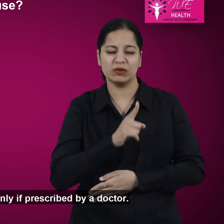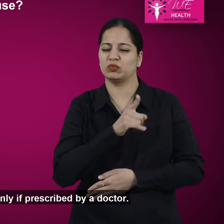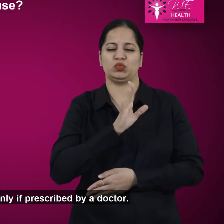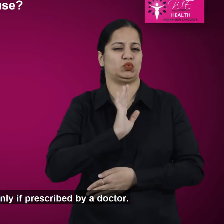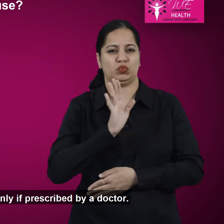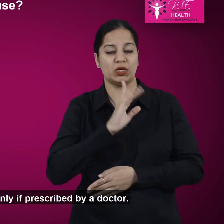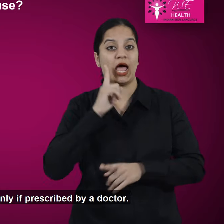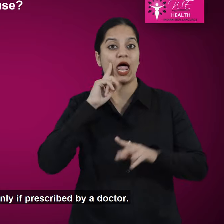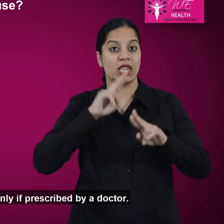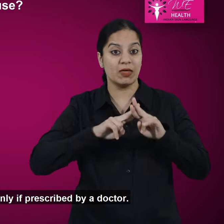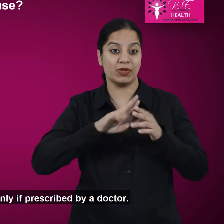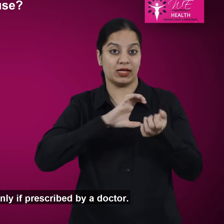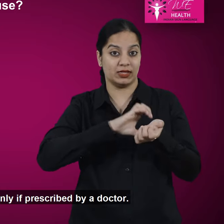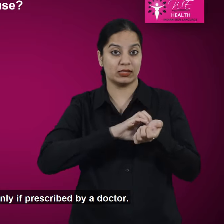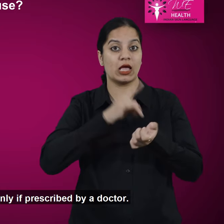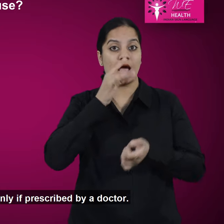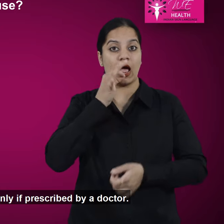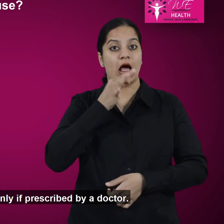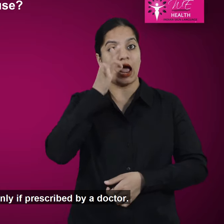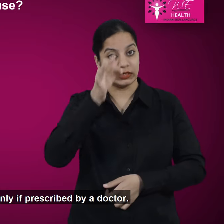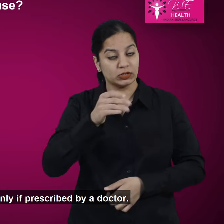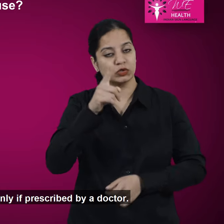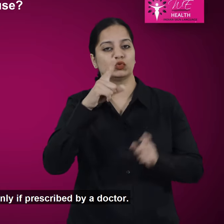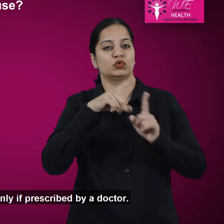These should be used only if prescribed by a doctor.